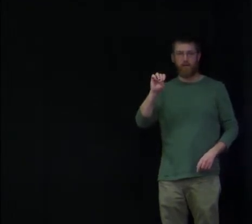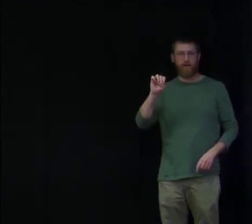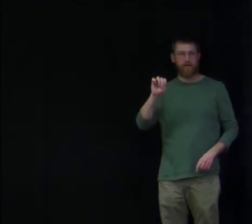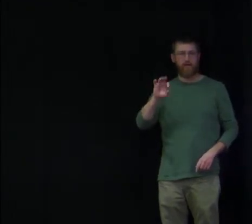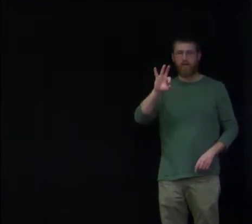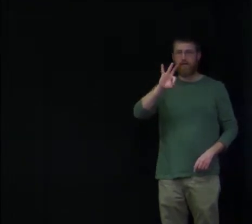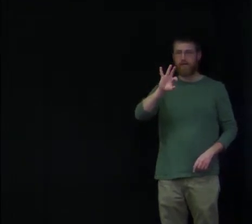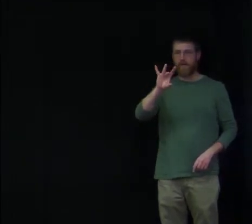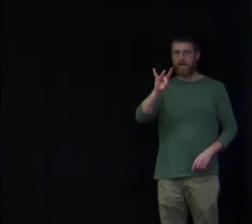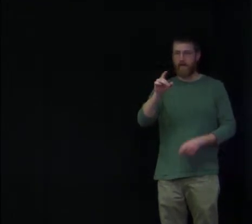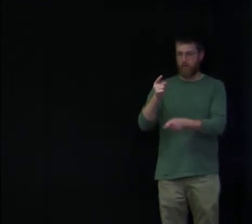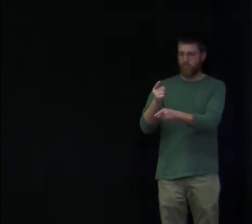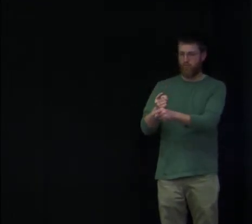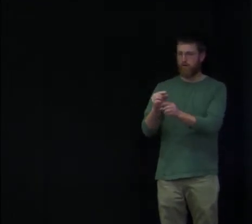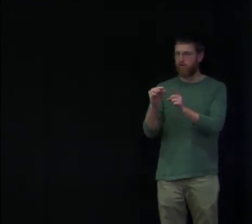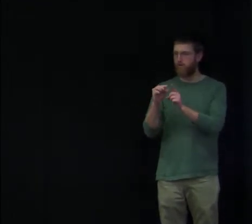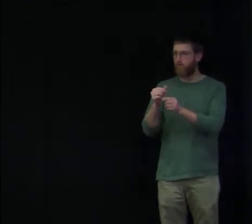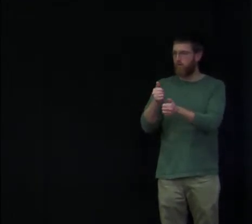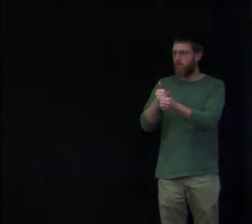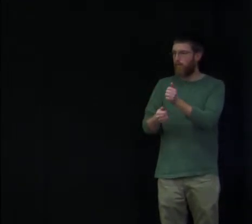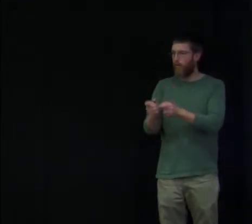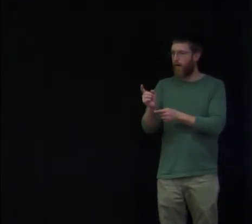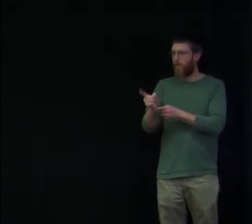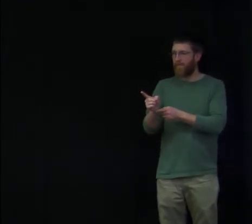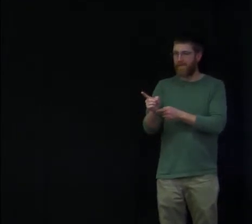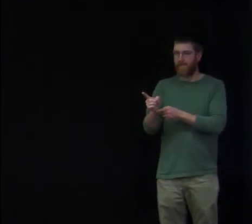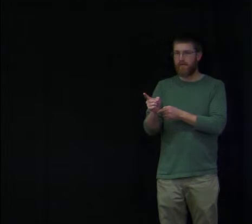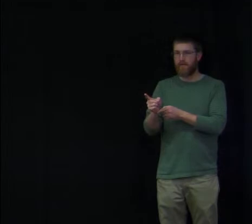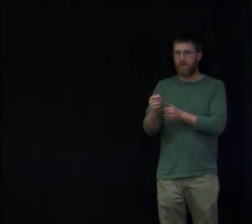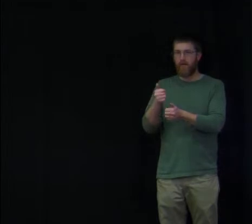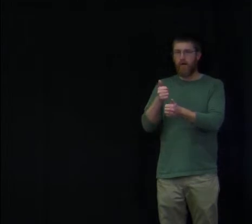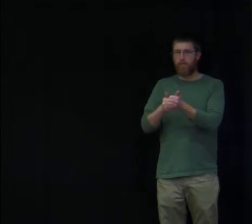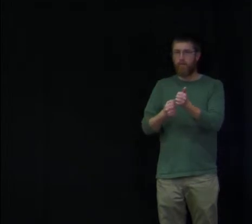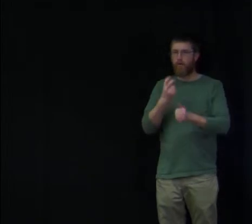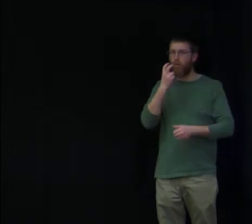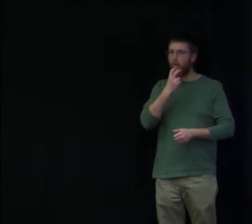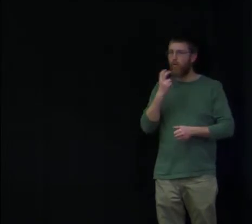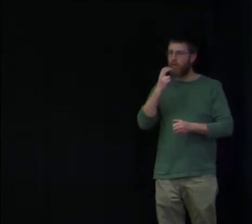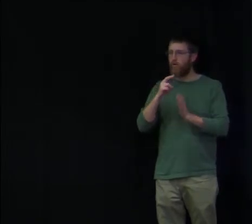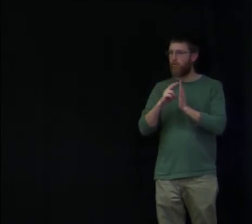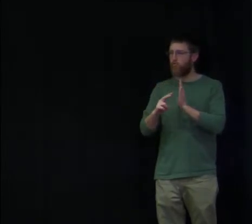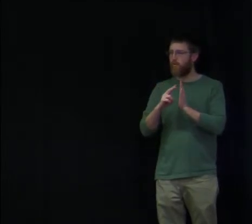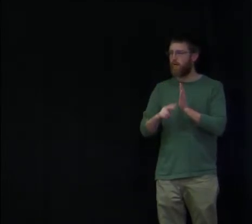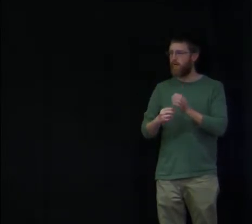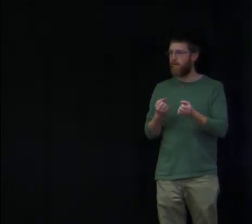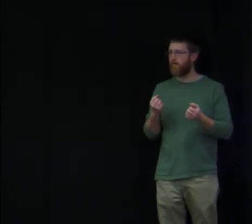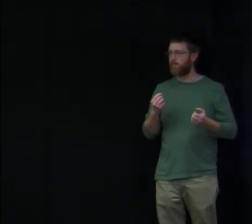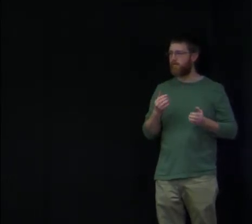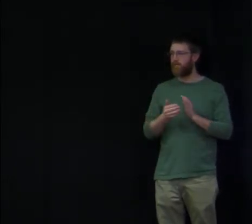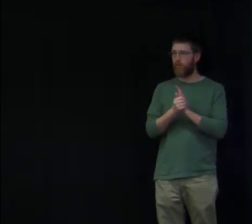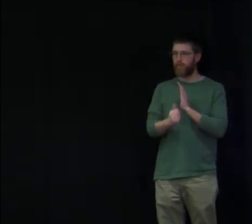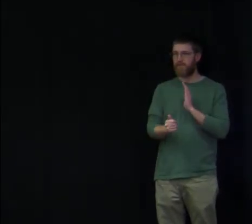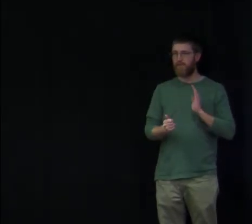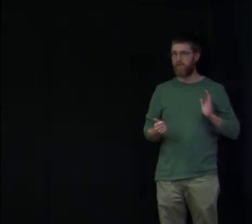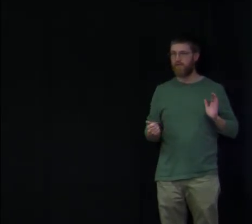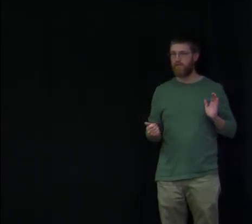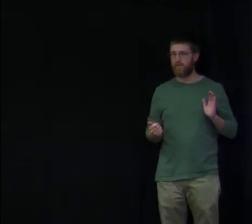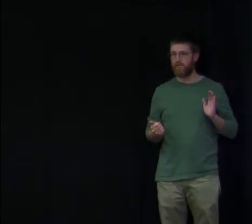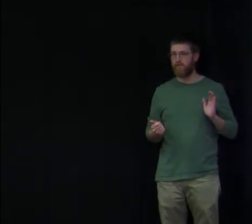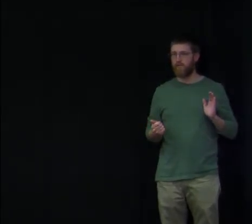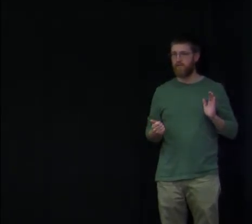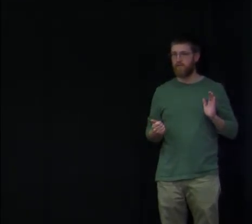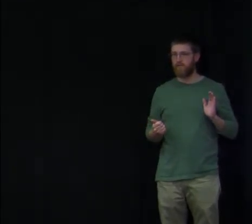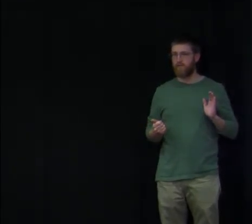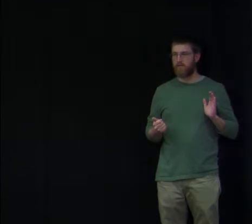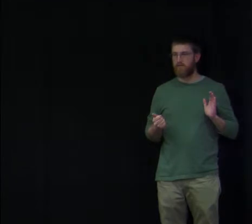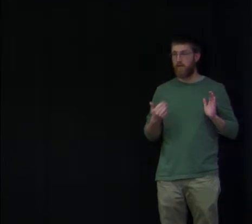98 correct words per minute per oral reading fluency prose. I don't even have to look here because I know what the school is